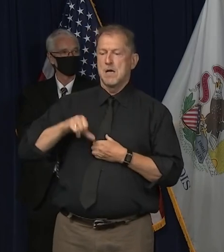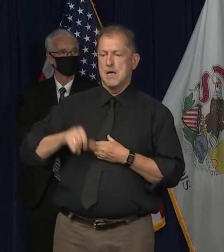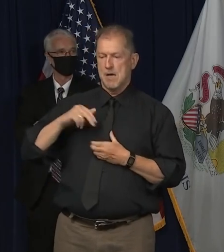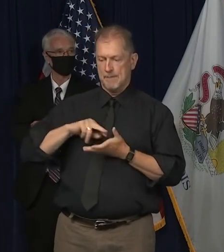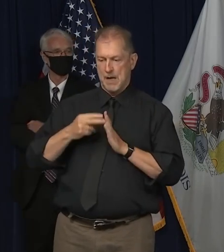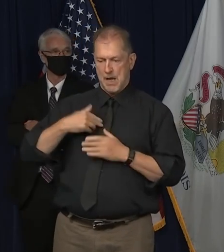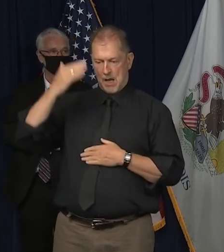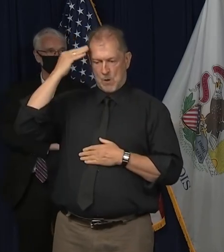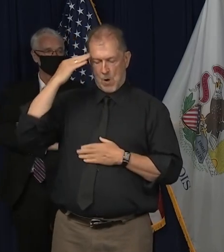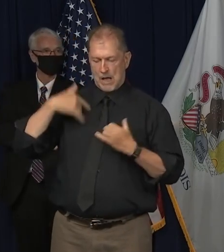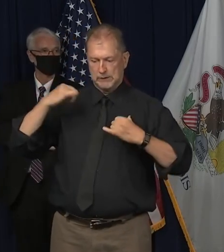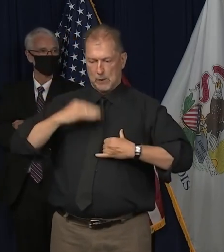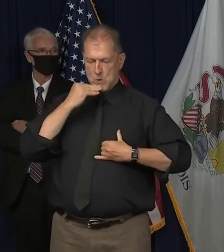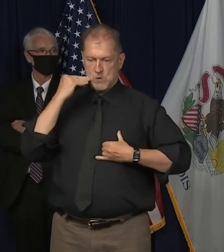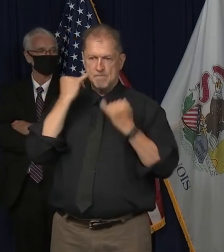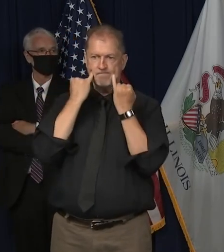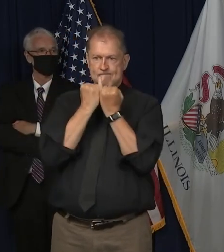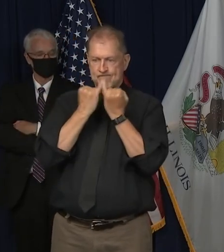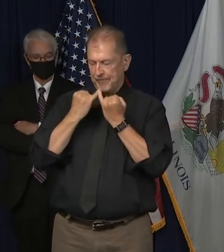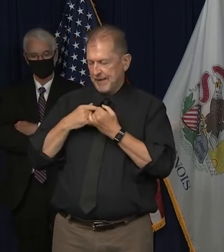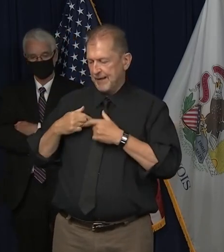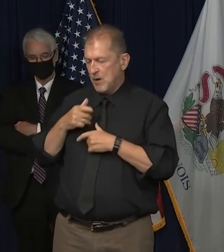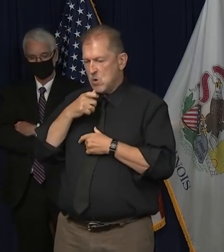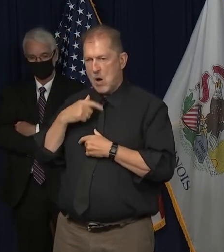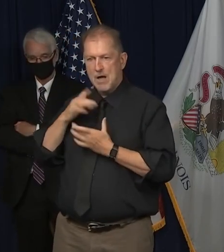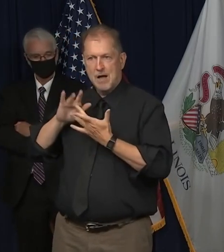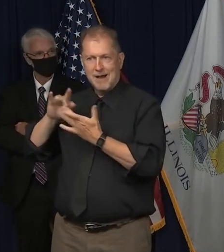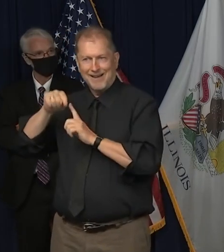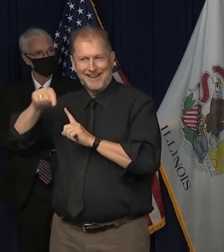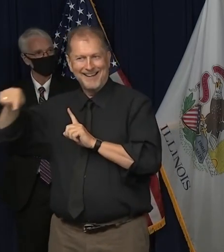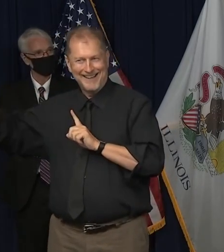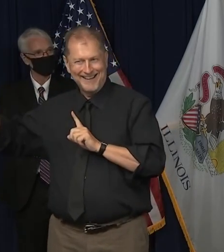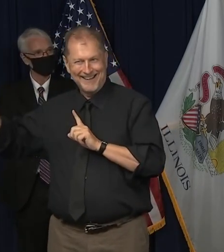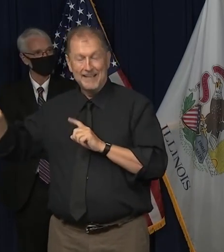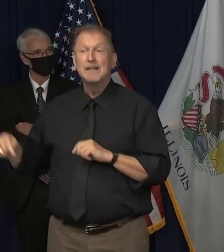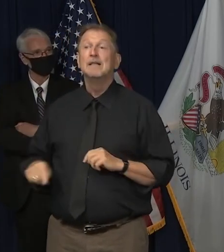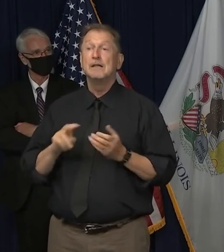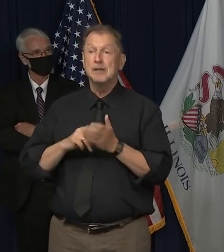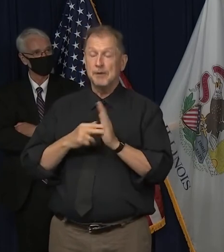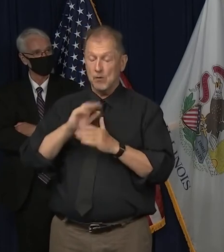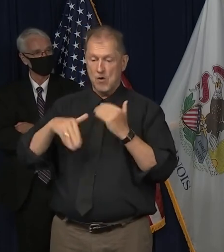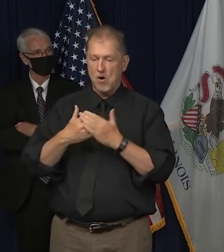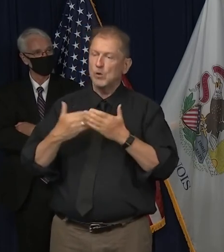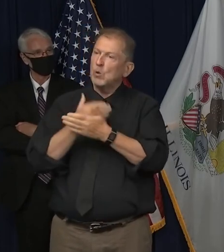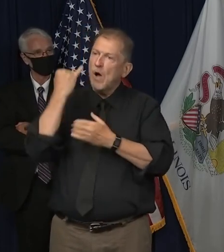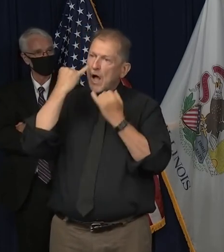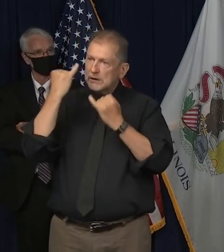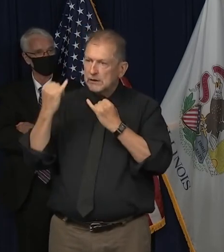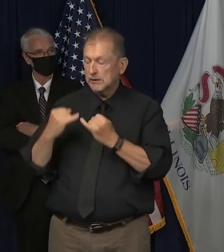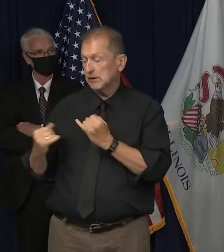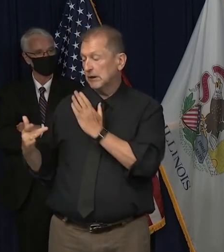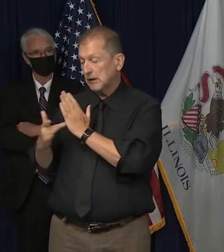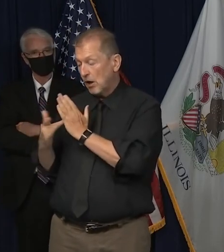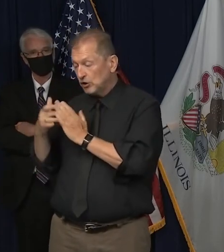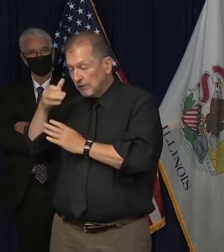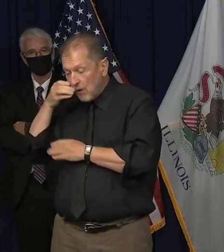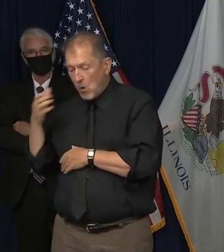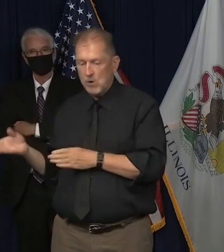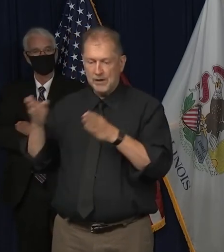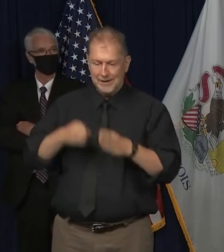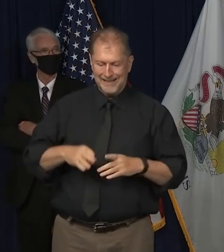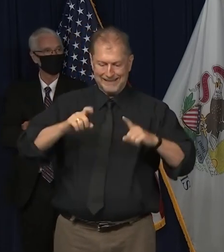the impact of those efforts. And last, and certainly not least, it was going to require innovation in testing. We